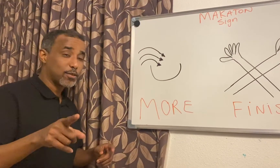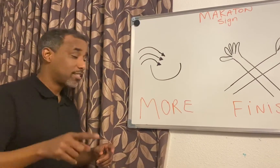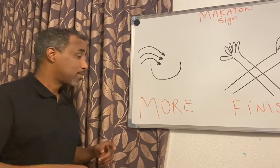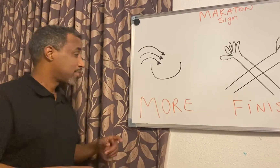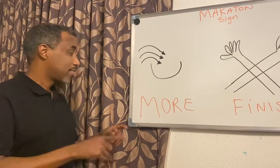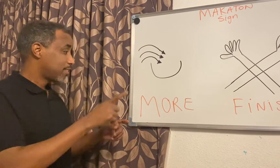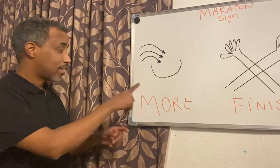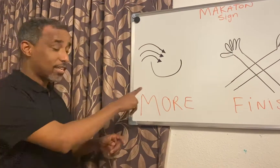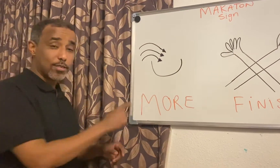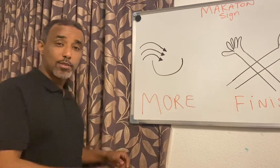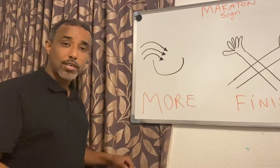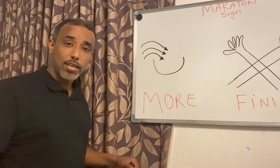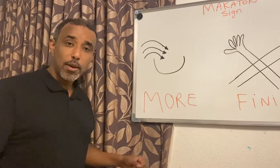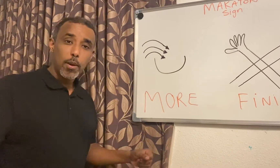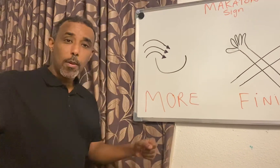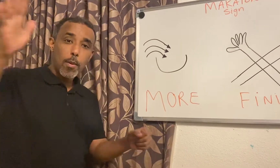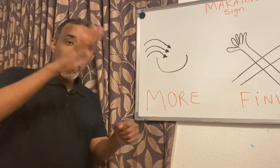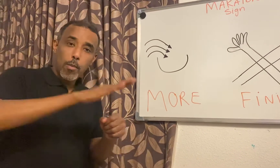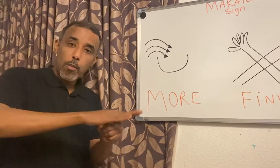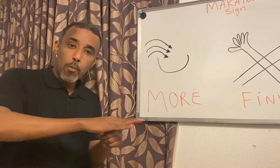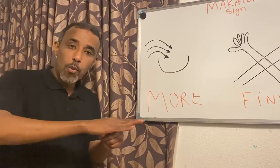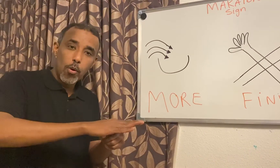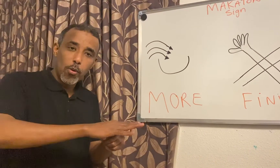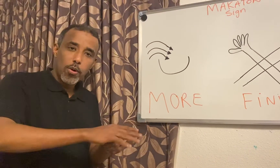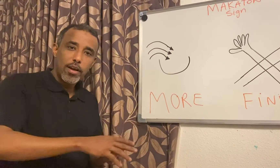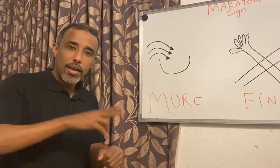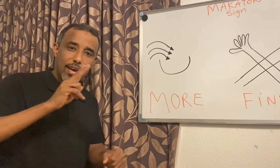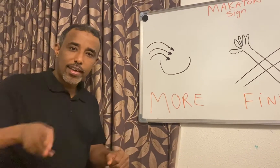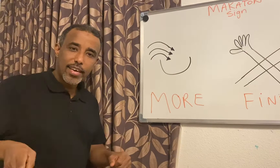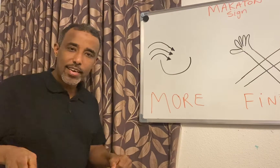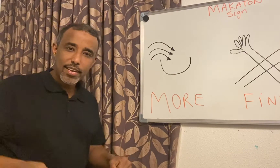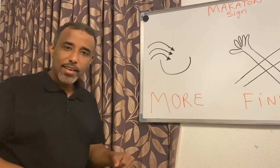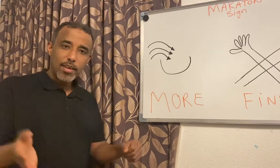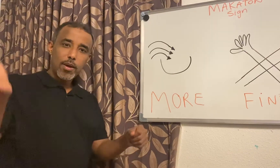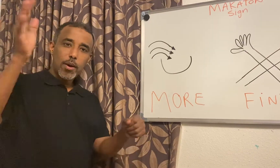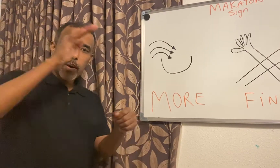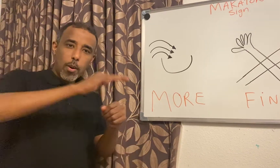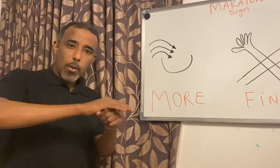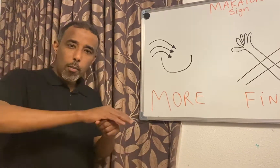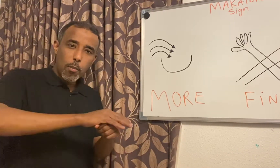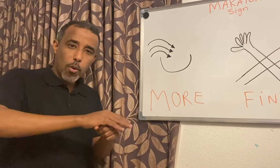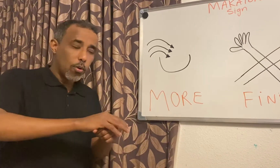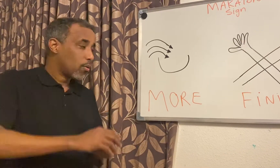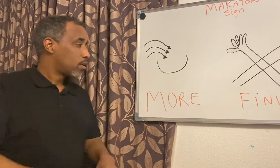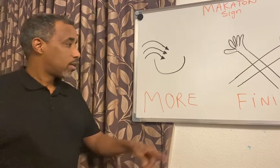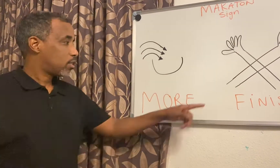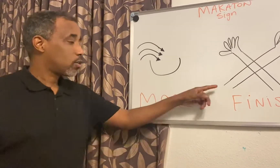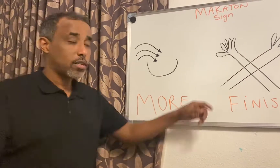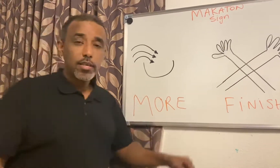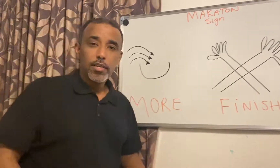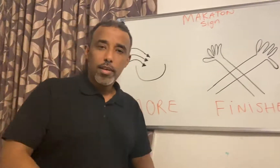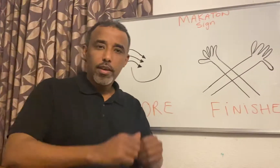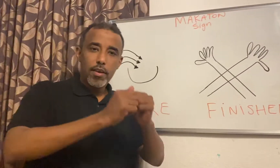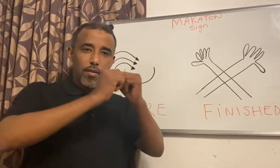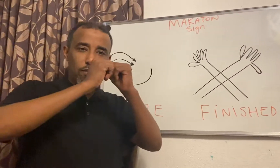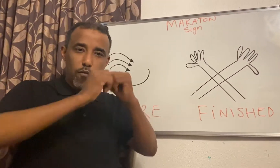this one. Let's do it together. More. Again. More. Yes, sir.